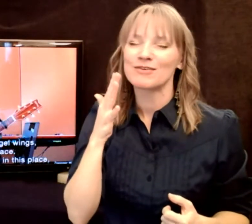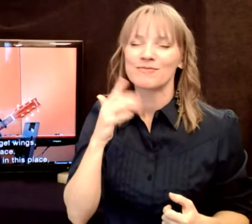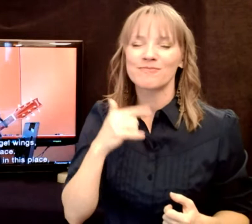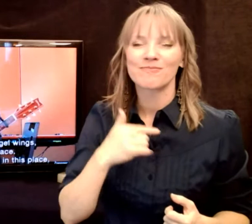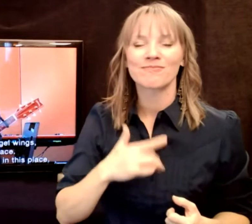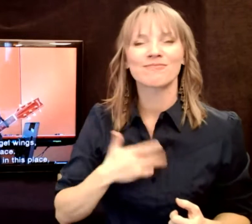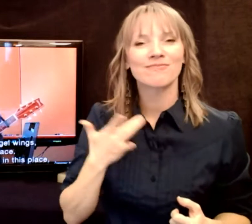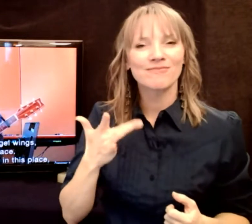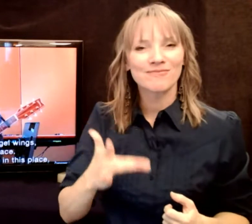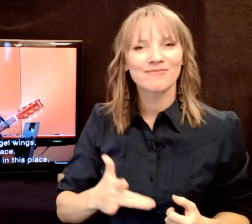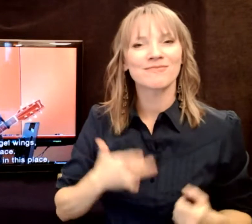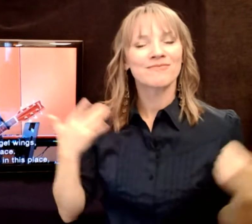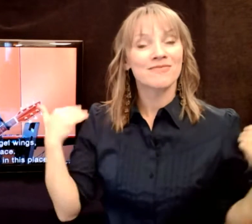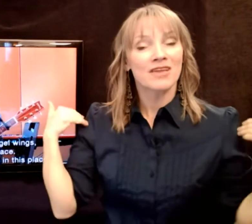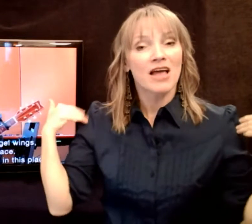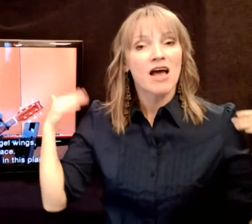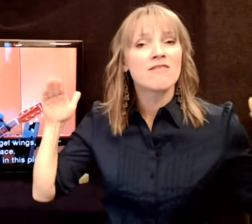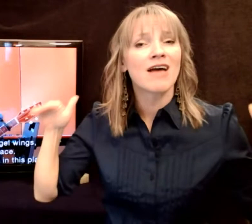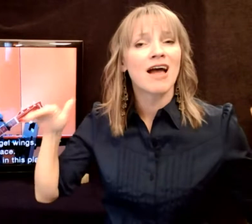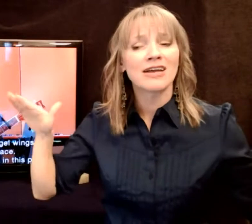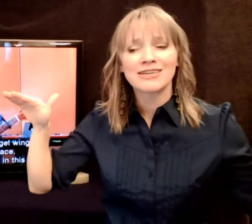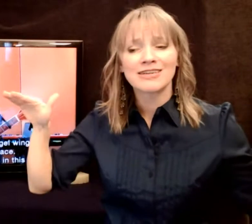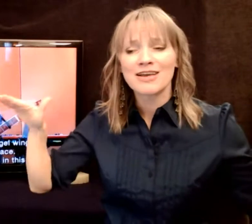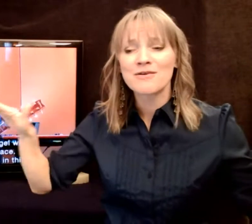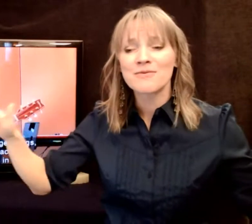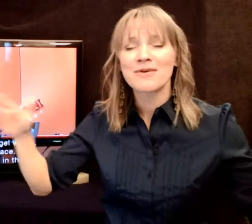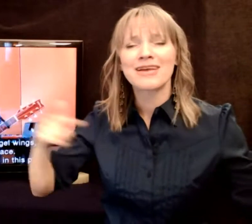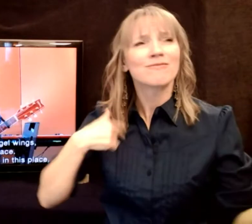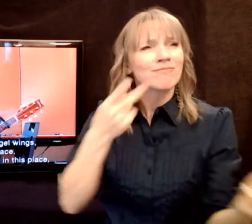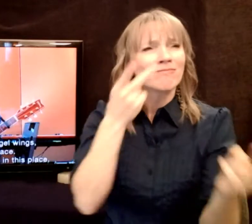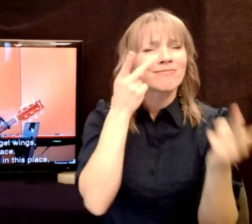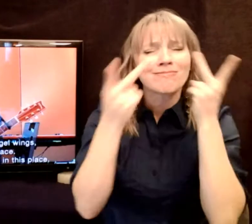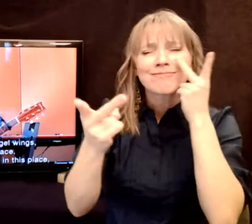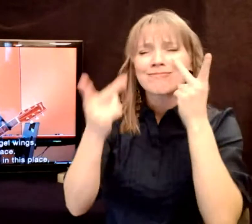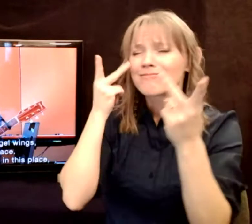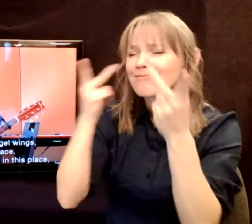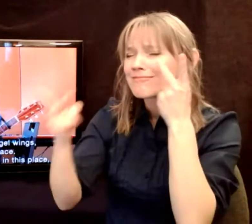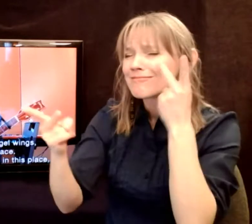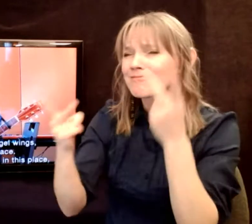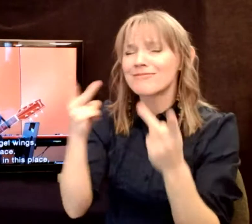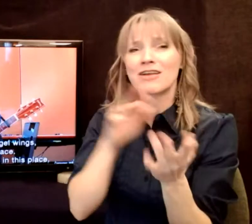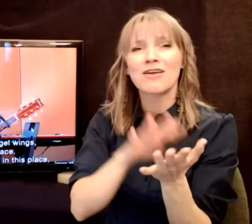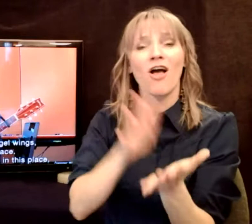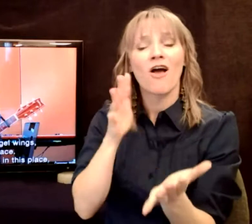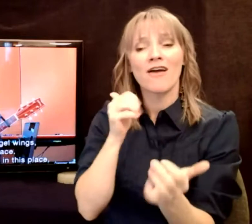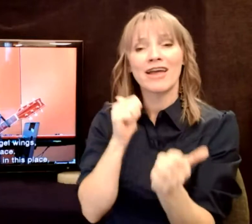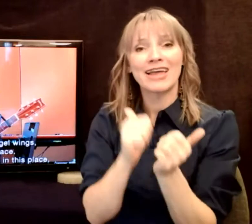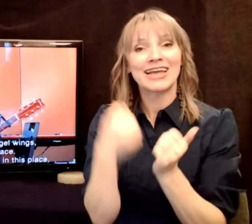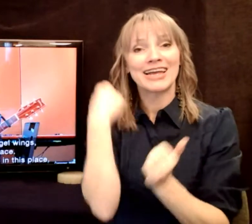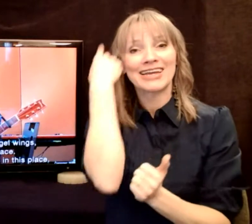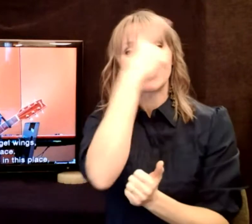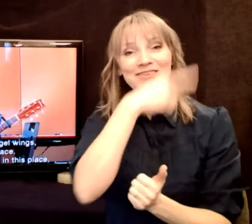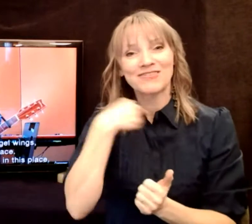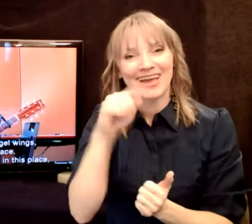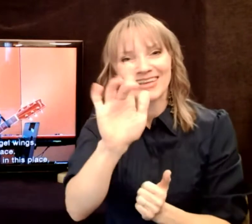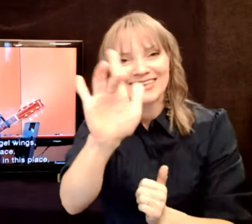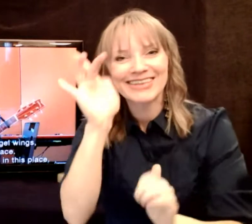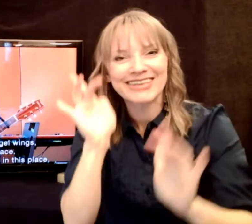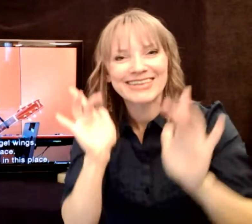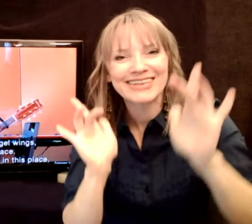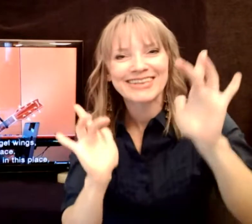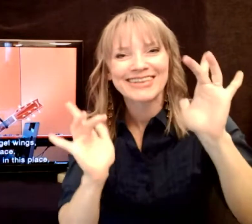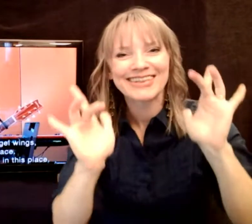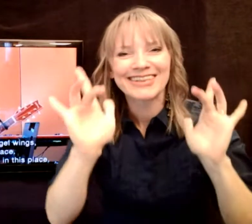I can hear the brush of angel wings. I see glory on each